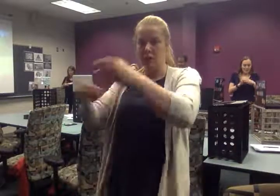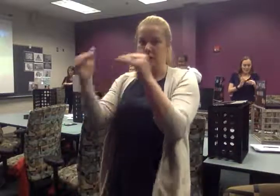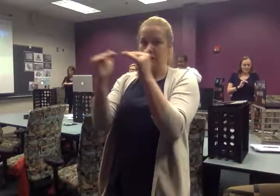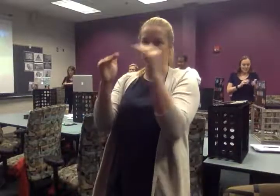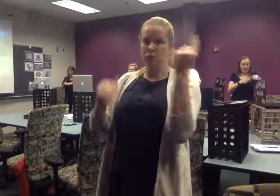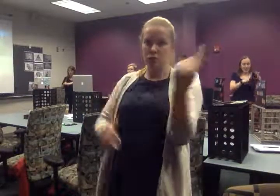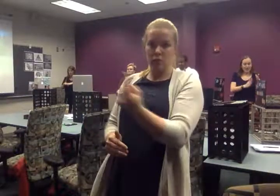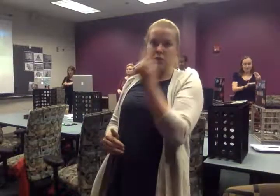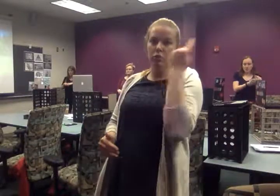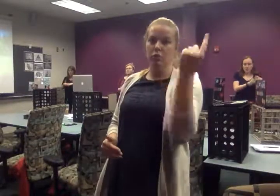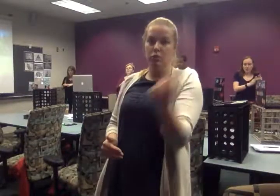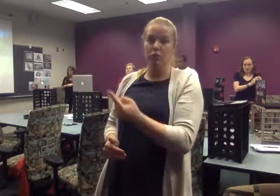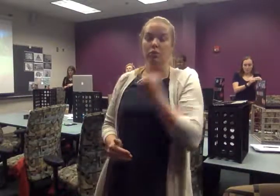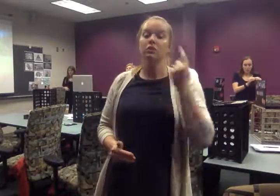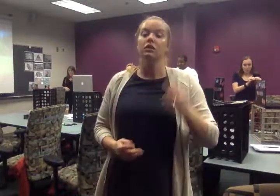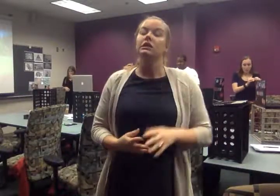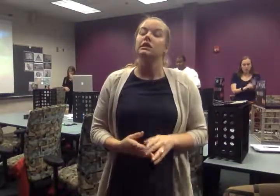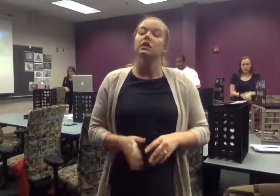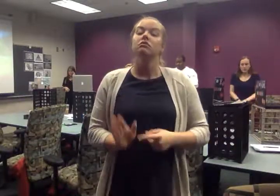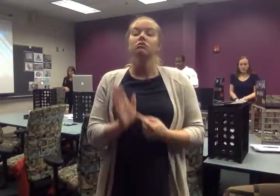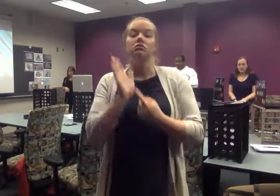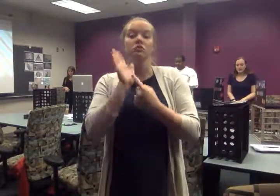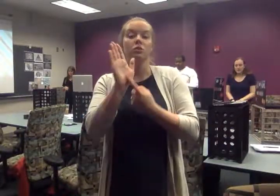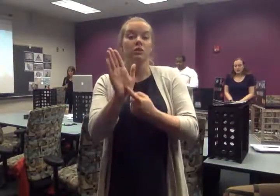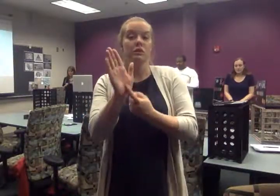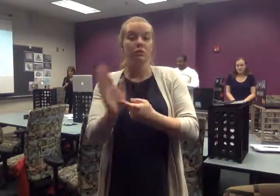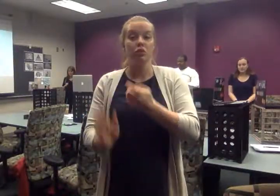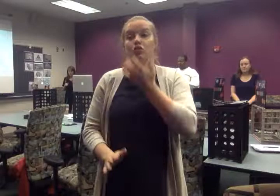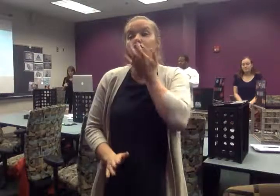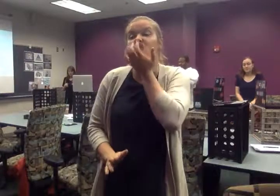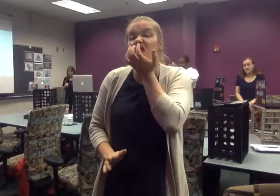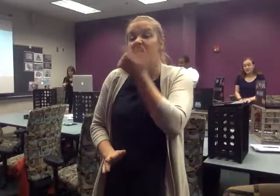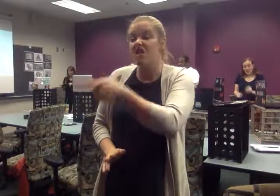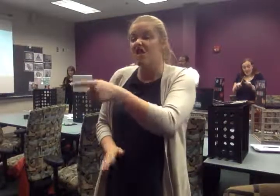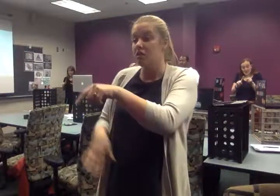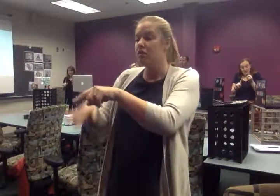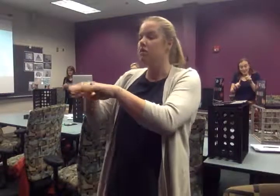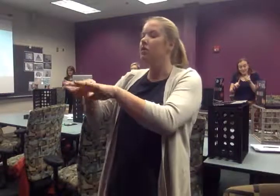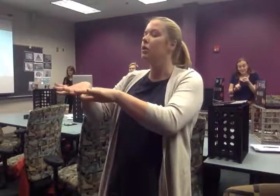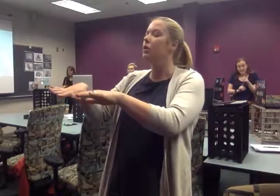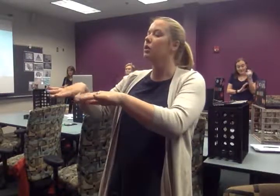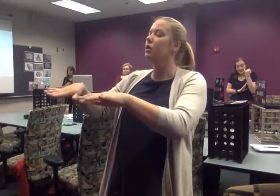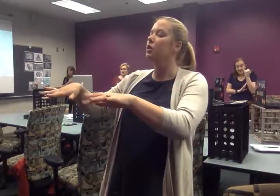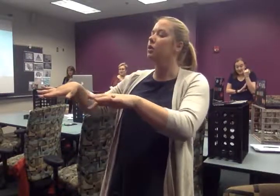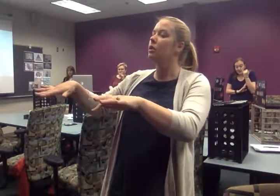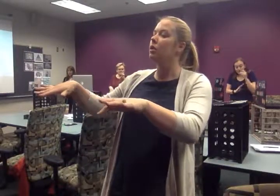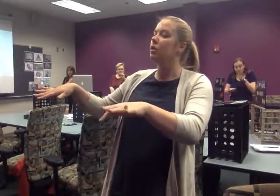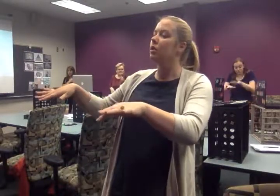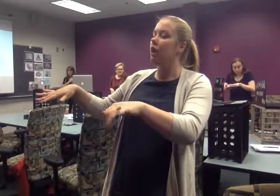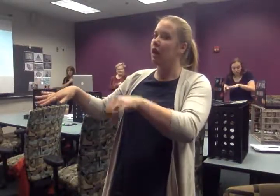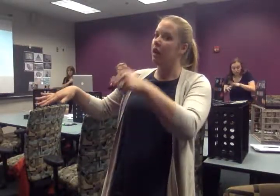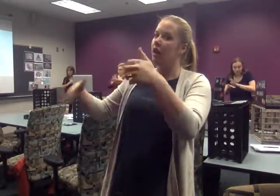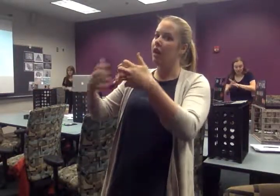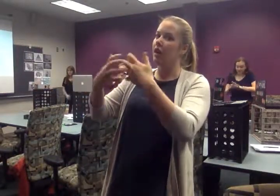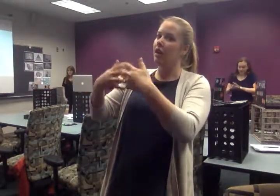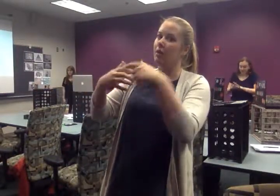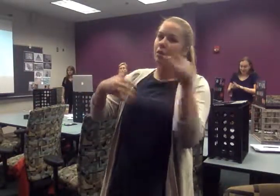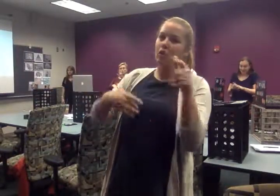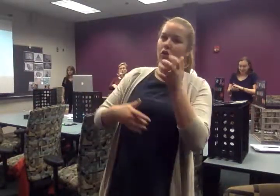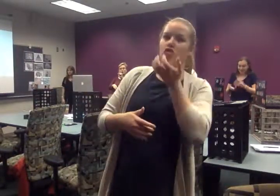expensive and time-consuming, and you can't eat grass. But you take care of your lawn for the same reason your neighbors take care of theirs, out of a sense of mutual